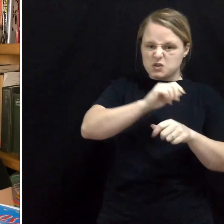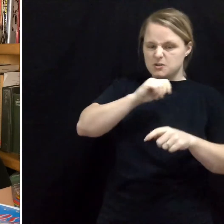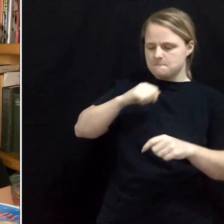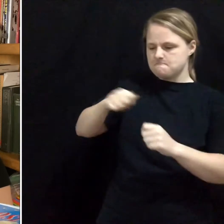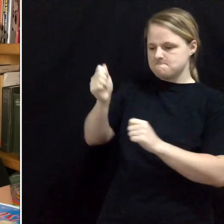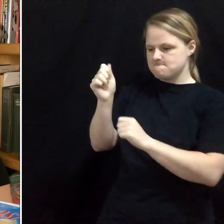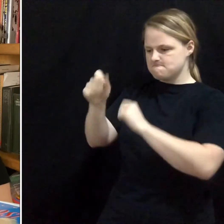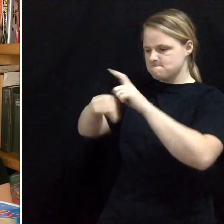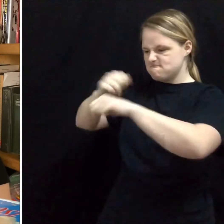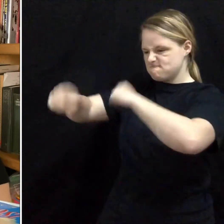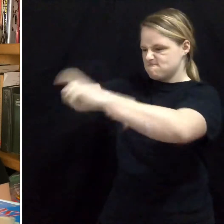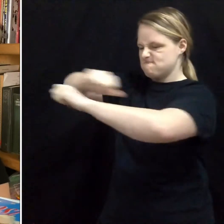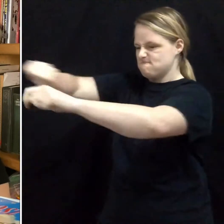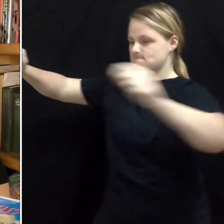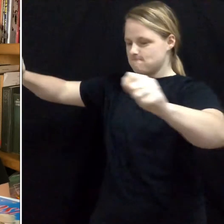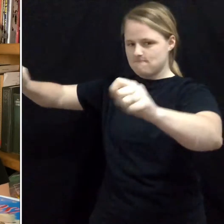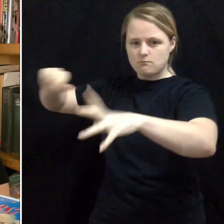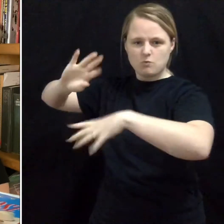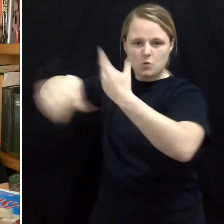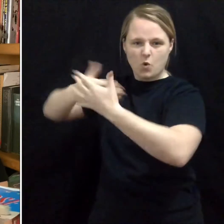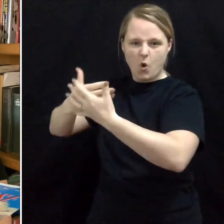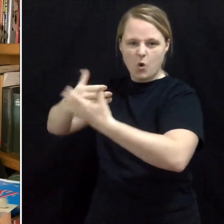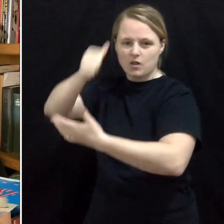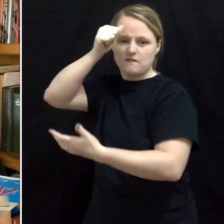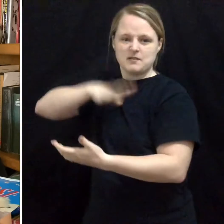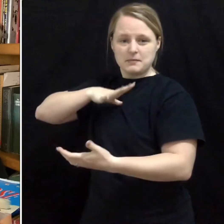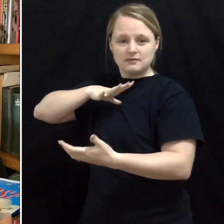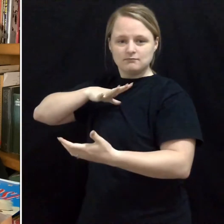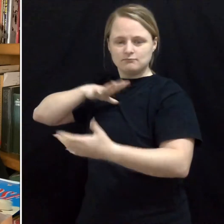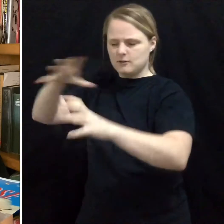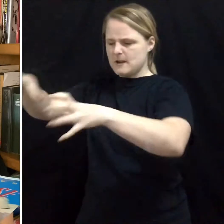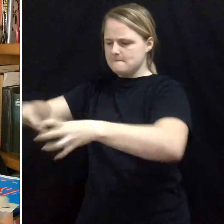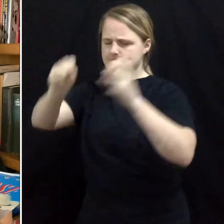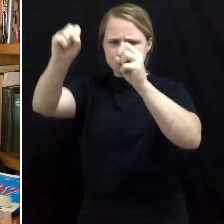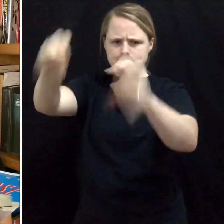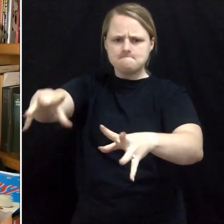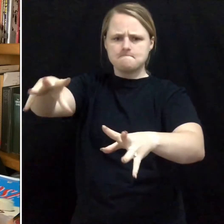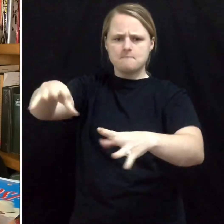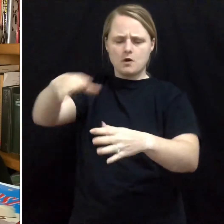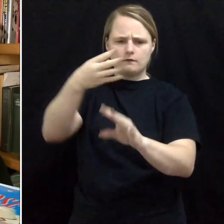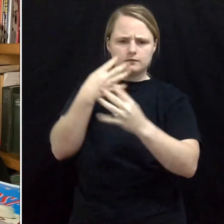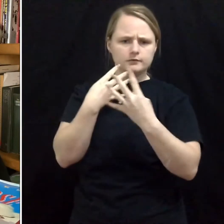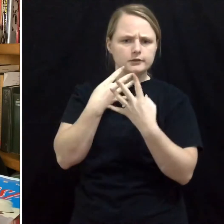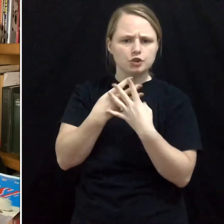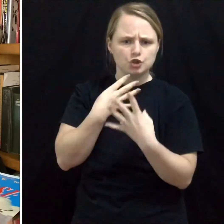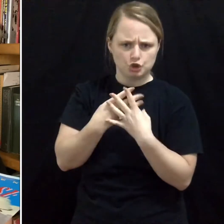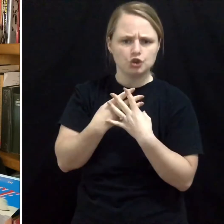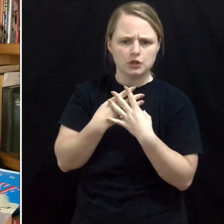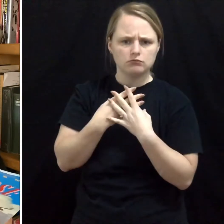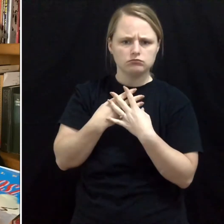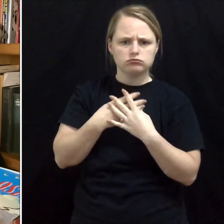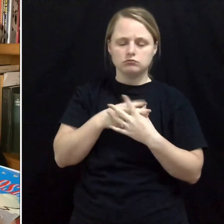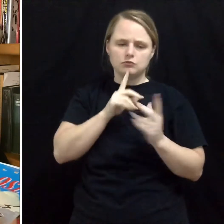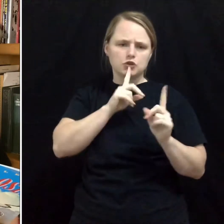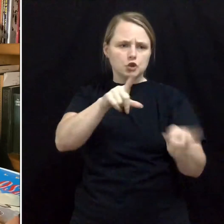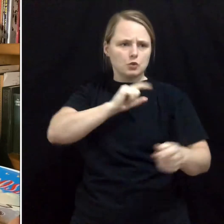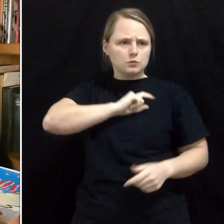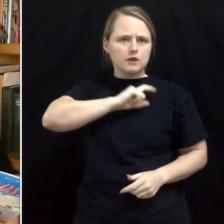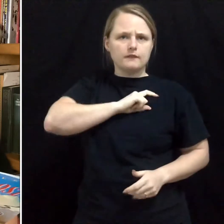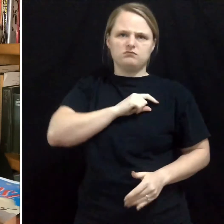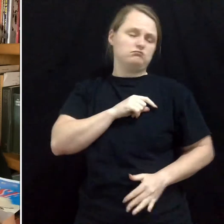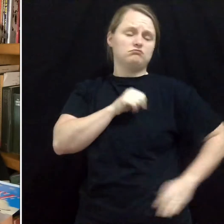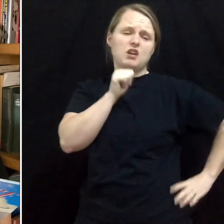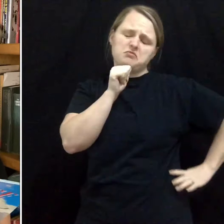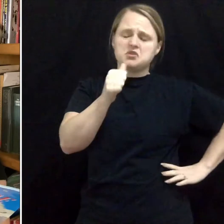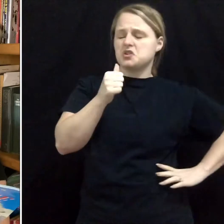tight. She dropped them all off to jail, tied up in a nice, neat iron bow. "'Twasn't any trouble at all,"